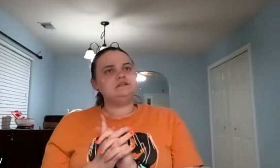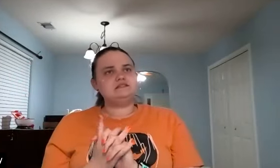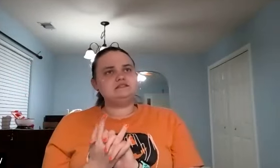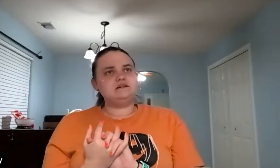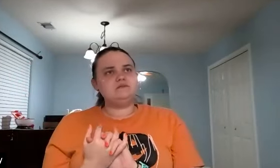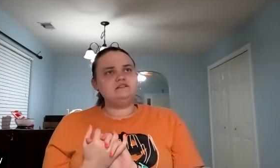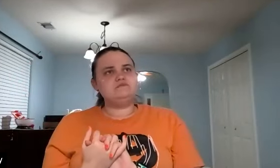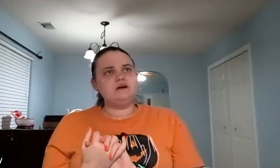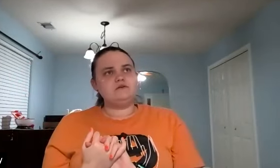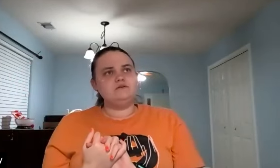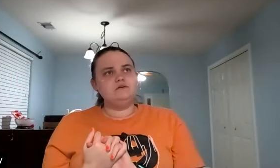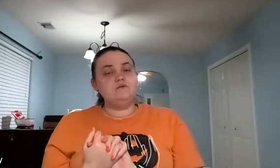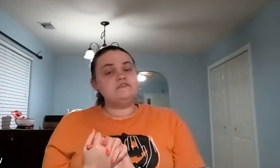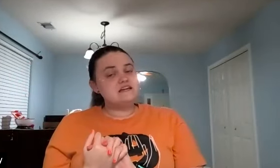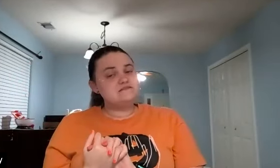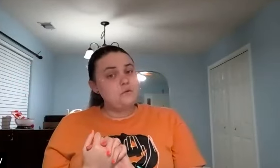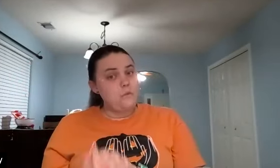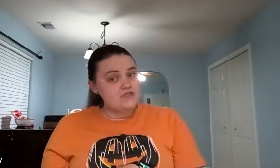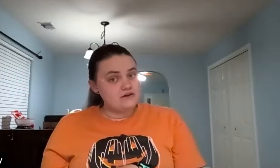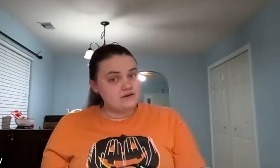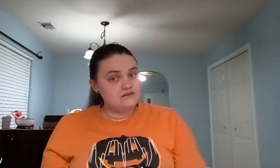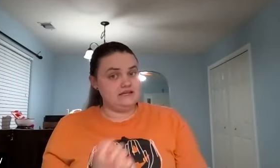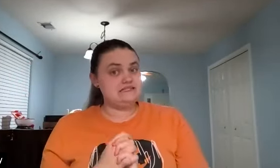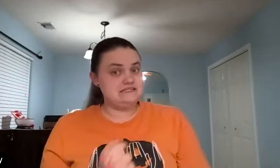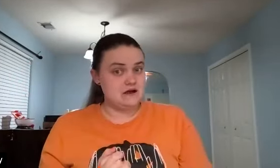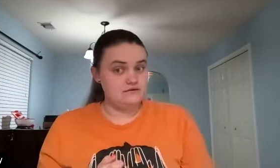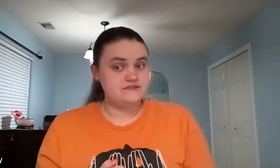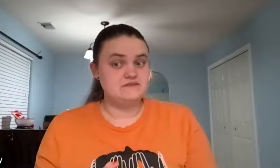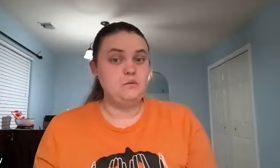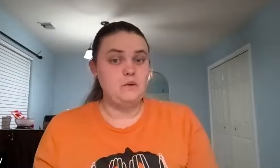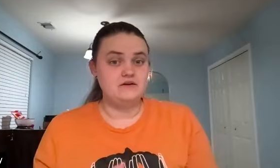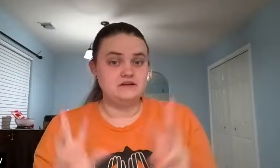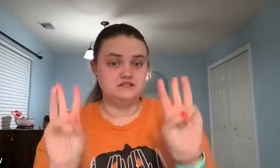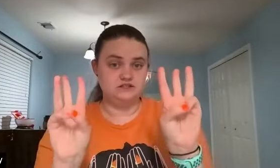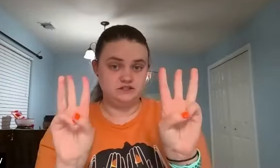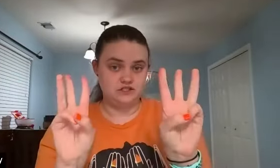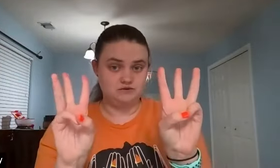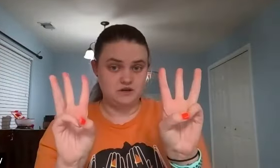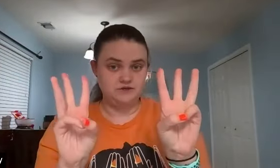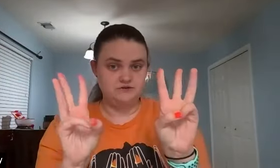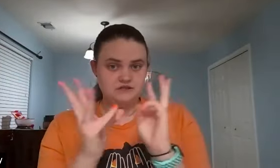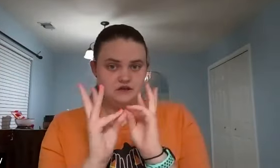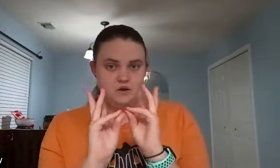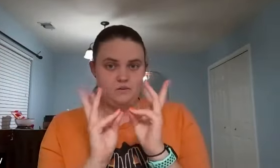Let's see, what is some other, well, the sign for weather, like itself, the sign for weather is 2 W's,